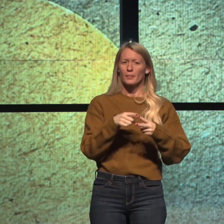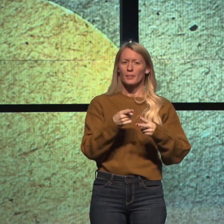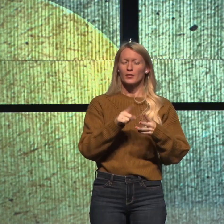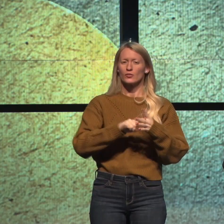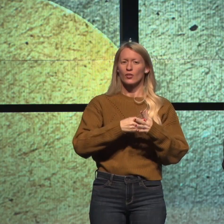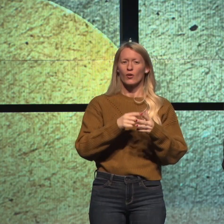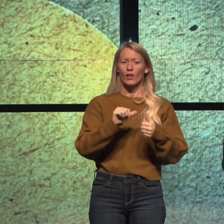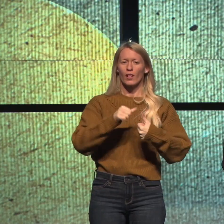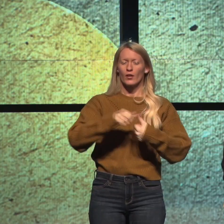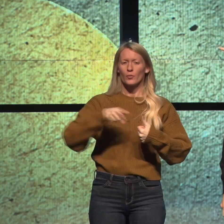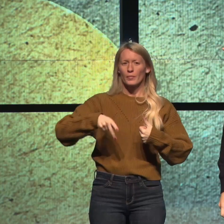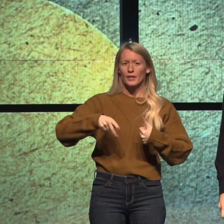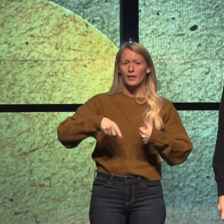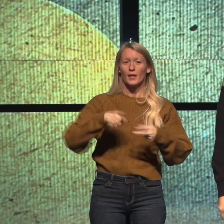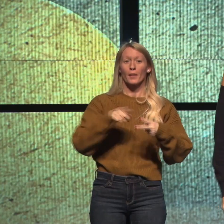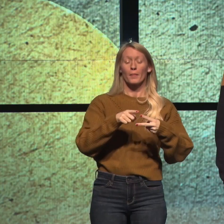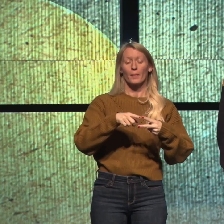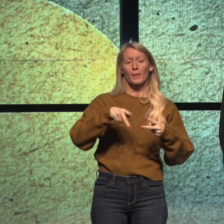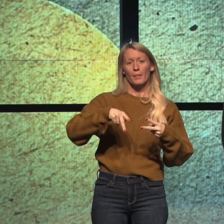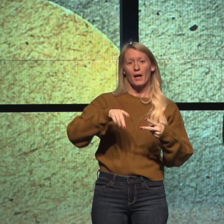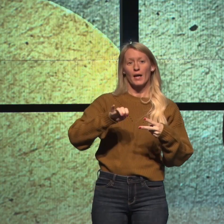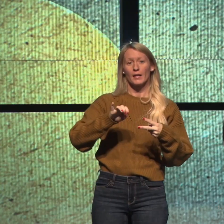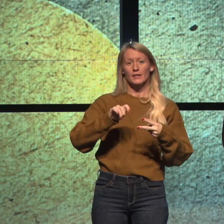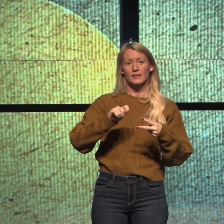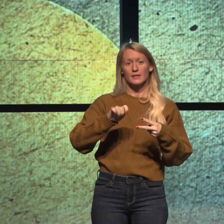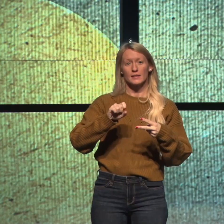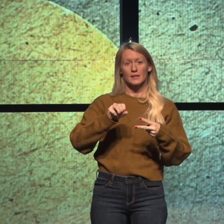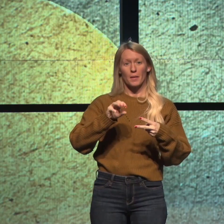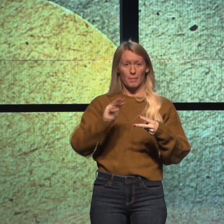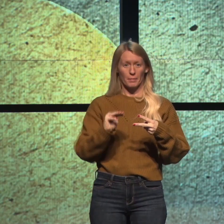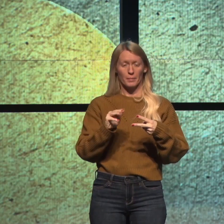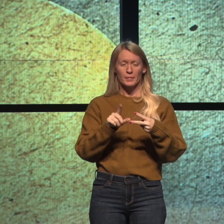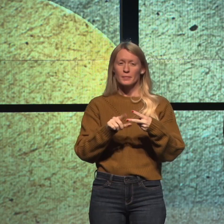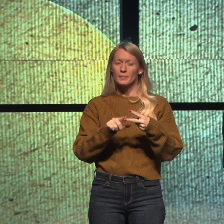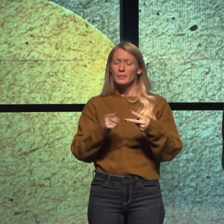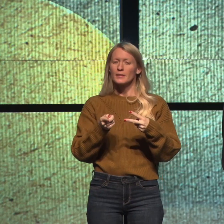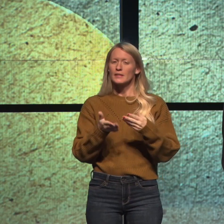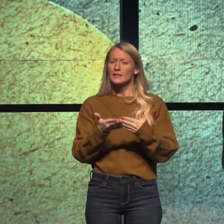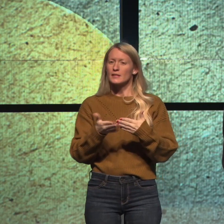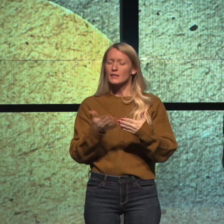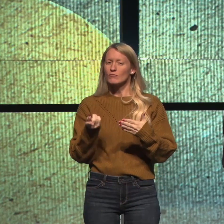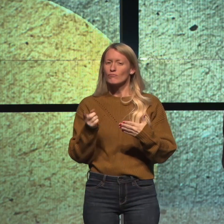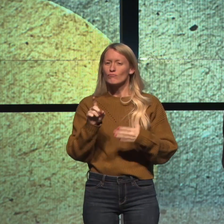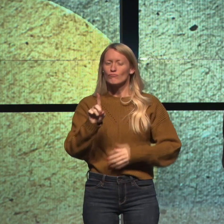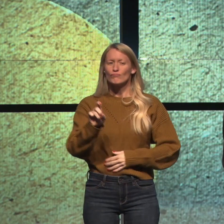them? Pietism, that's good. The other one should be really easy.